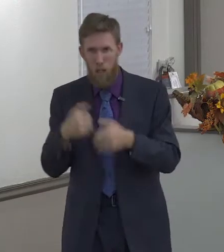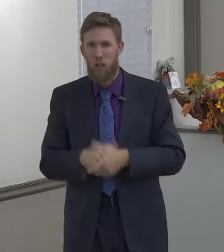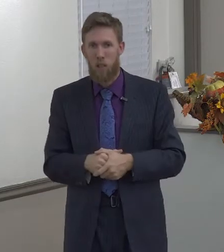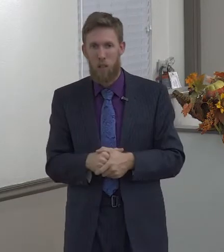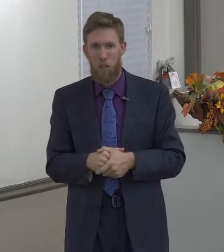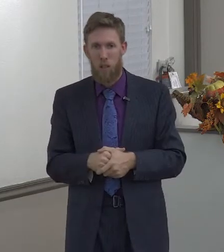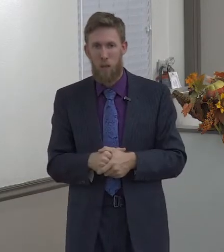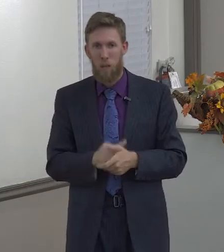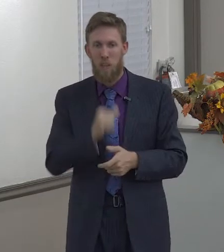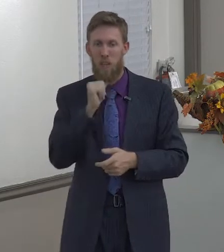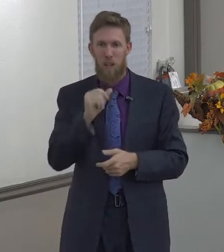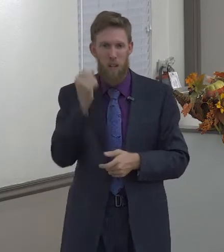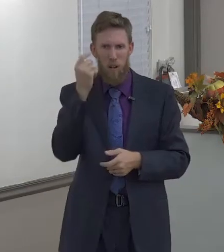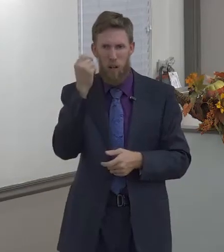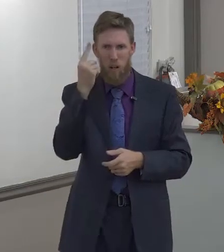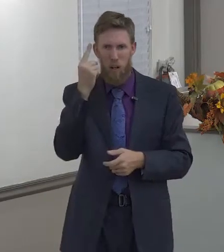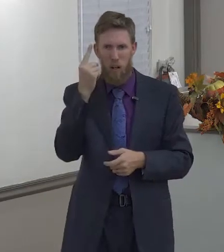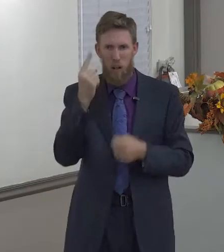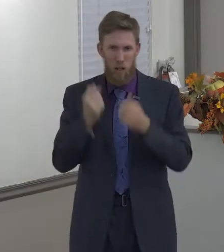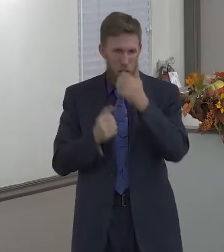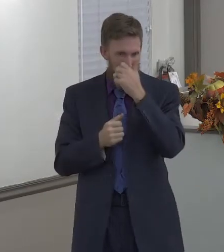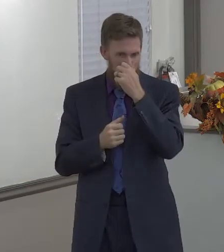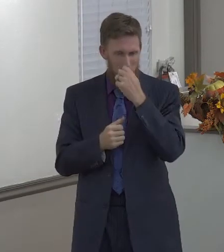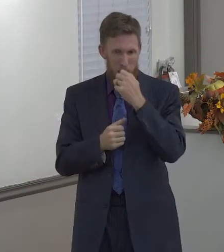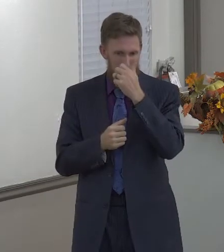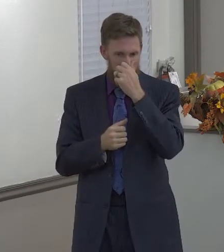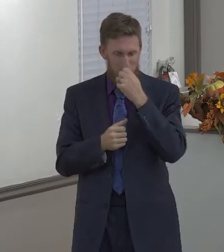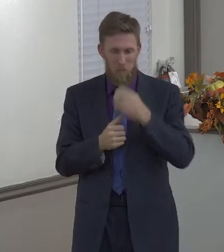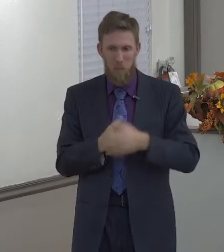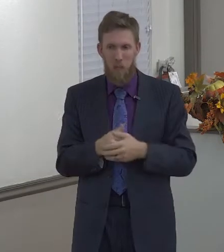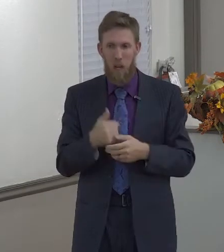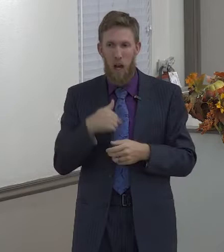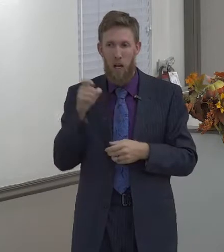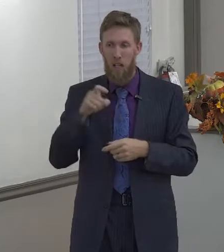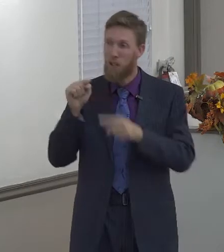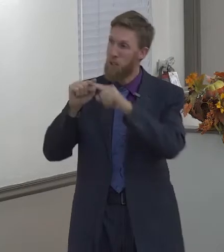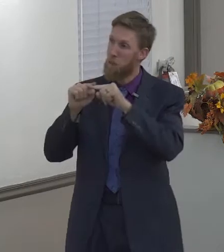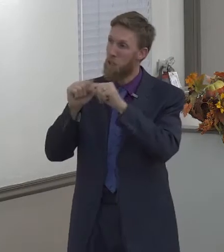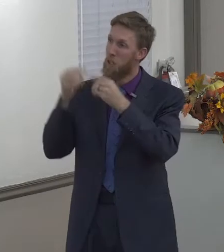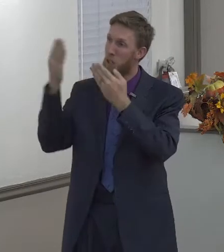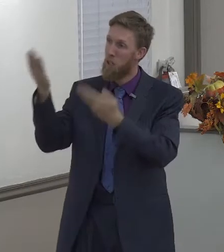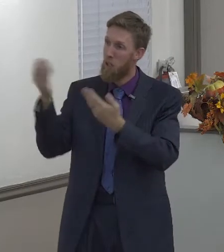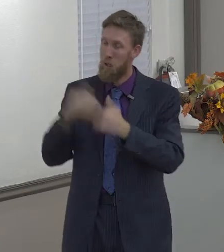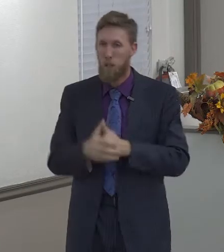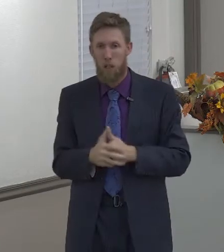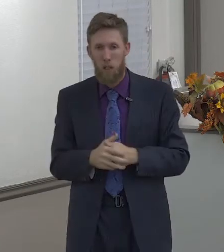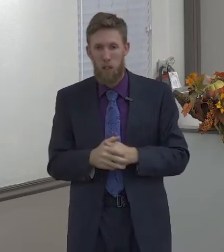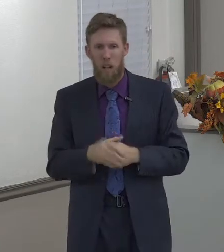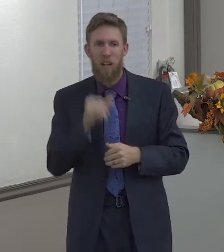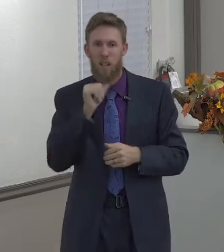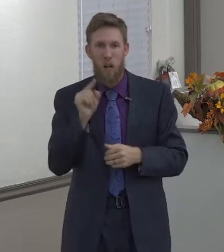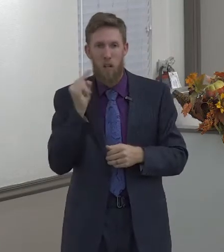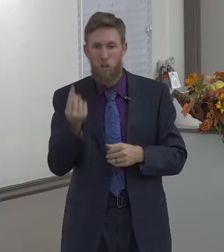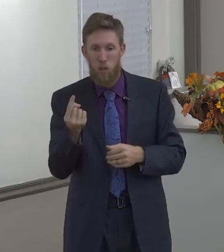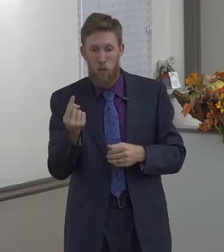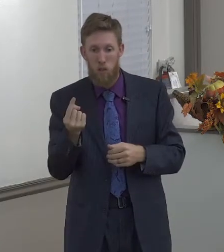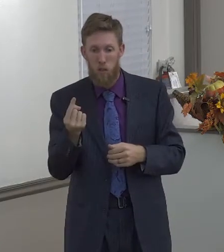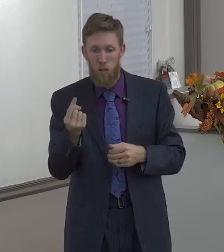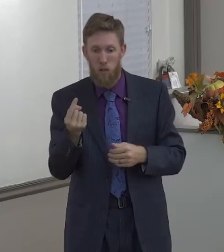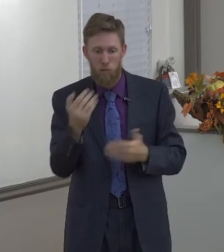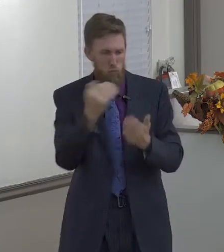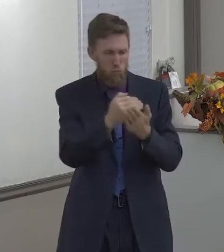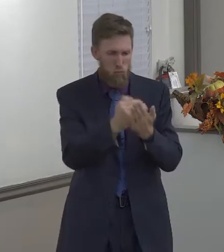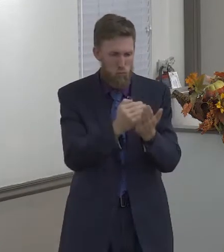to do is look it over real quick and put together something fast. You don't think you need to depend on the Holy Spirit of